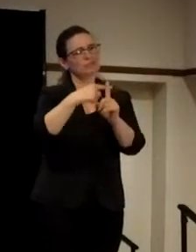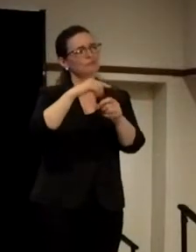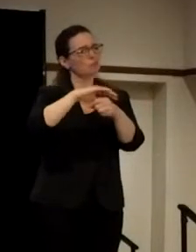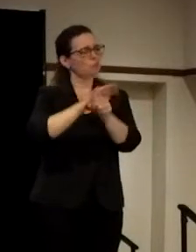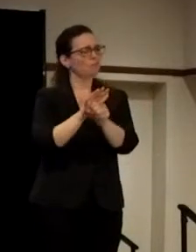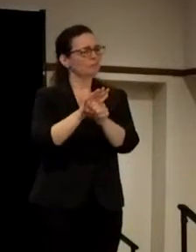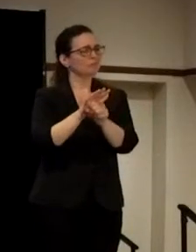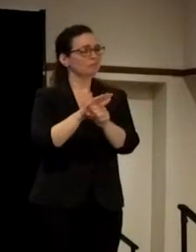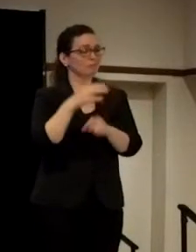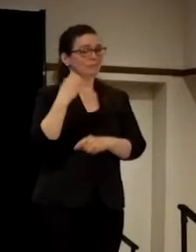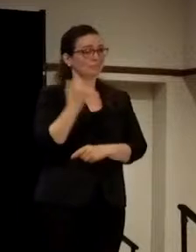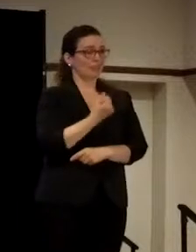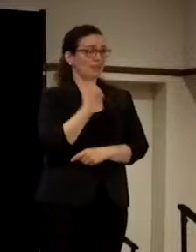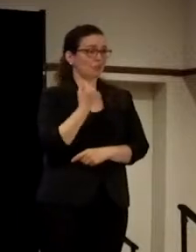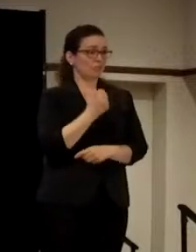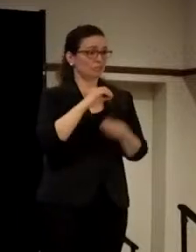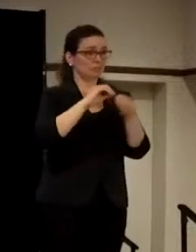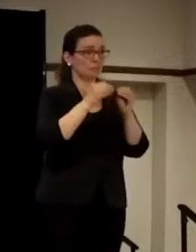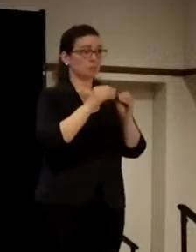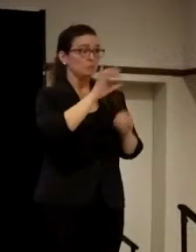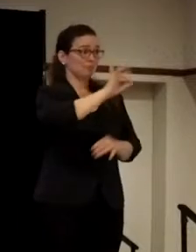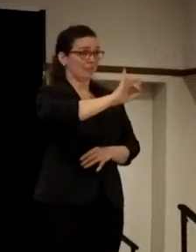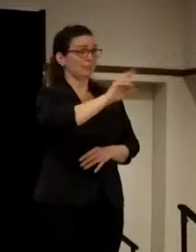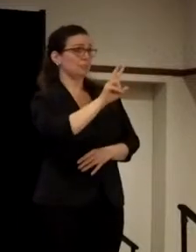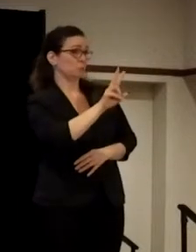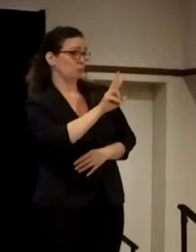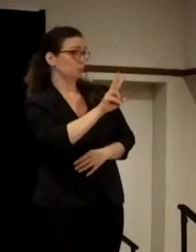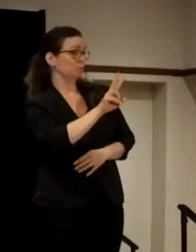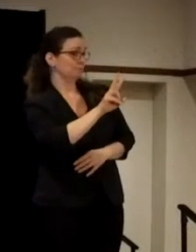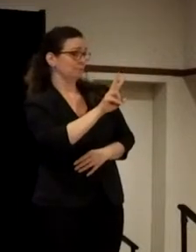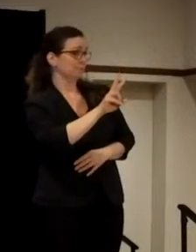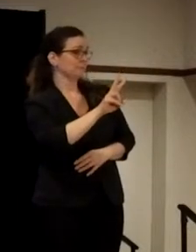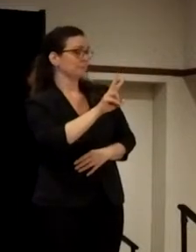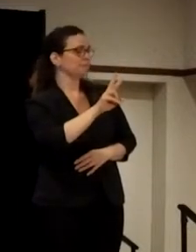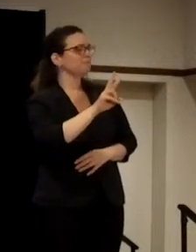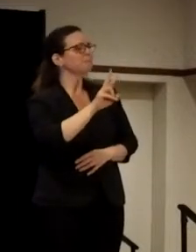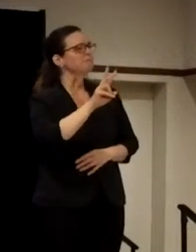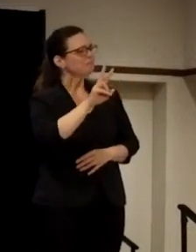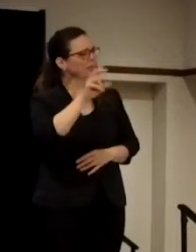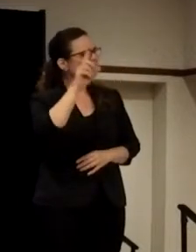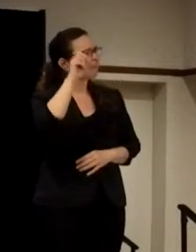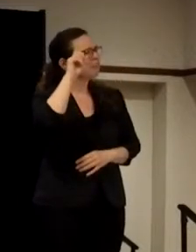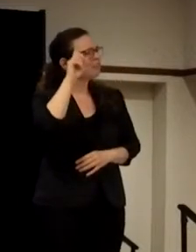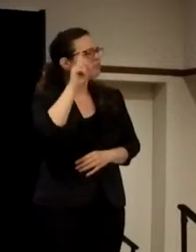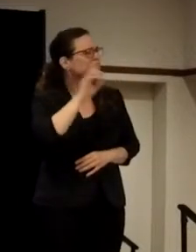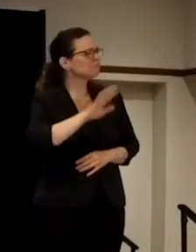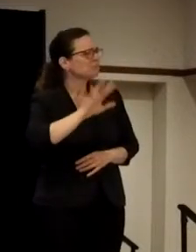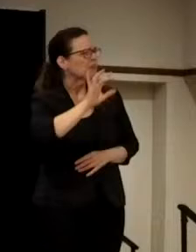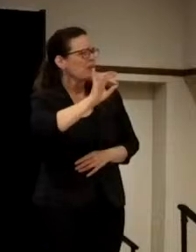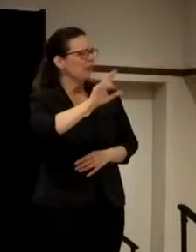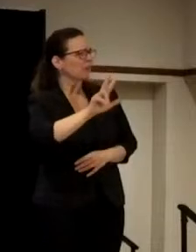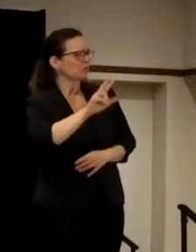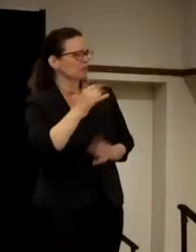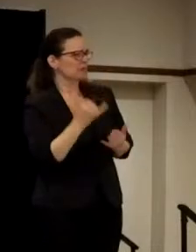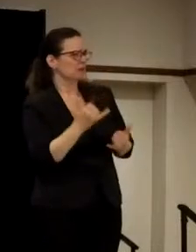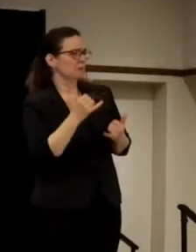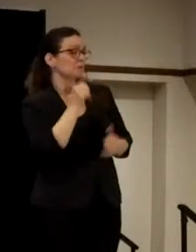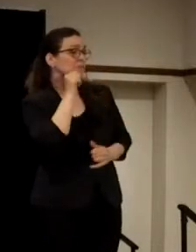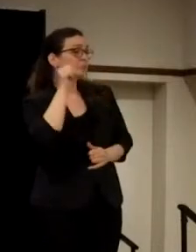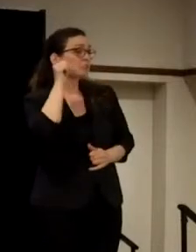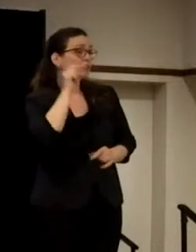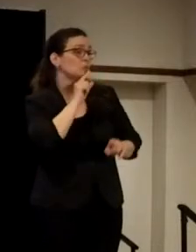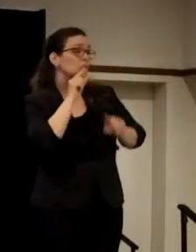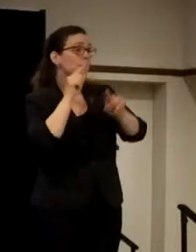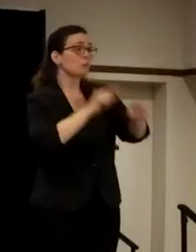actual numbers. Saturday we actually had 82. I think I said we had 83. Yesterday we reported 94 as